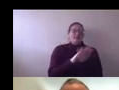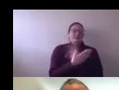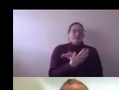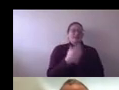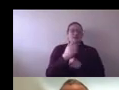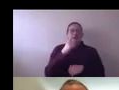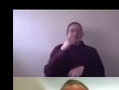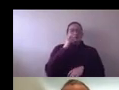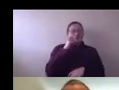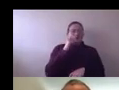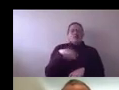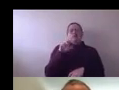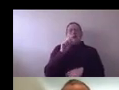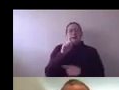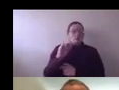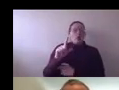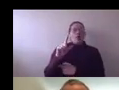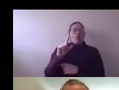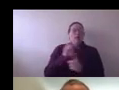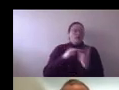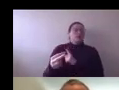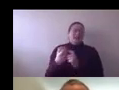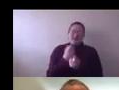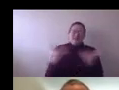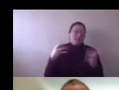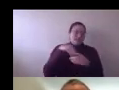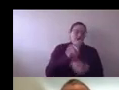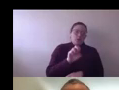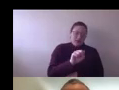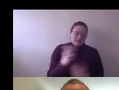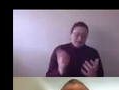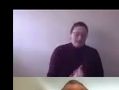ethnic point of view in the US in a way.